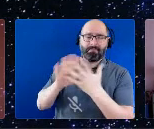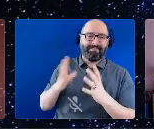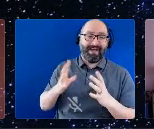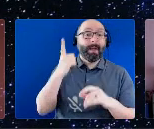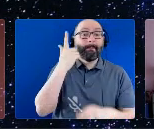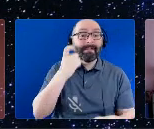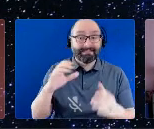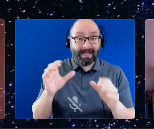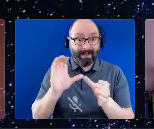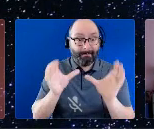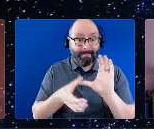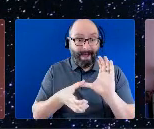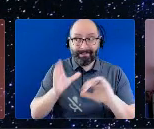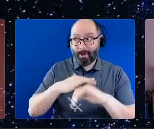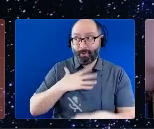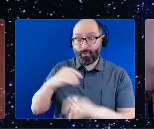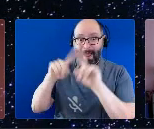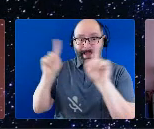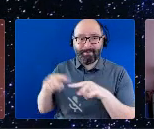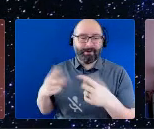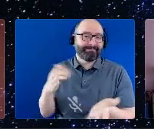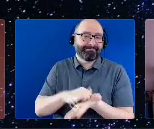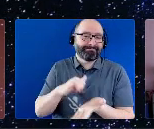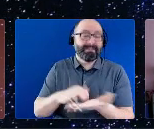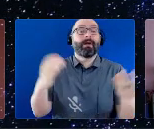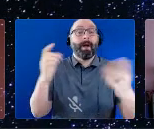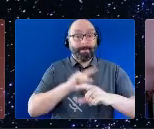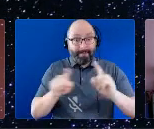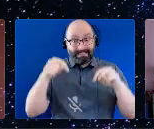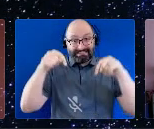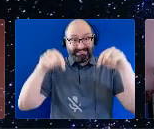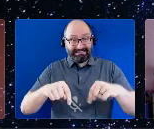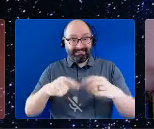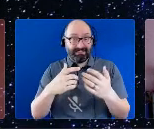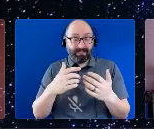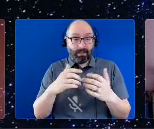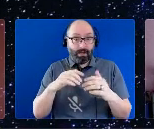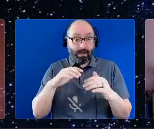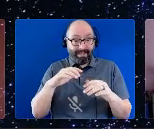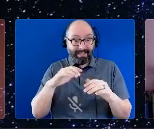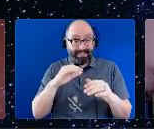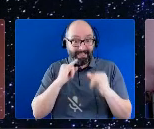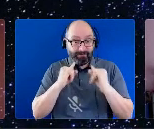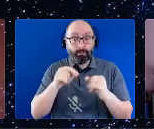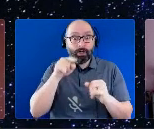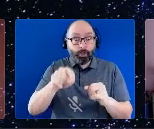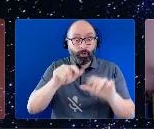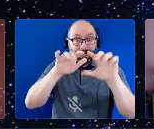whiteboard. But in a coding interview where you're literally writing code that's going to compile and the interviewer wants to see you pass test